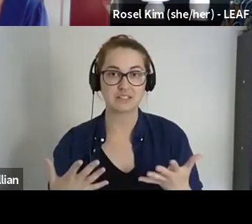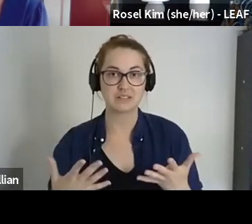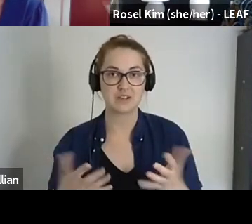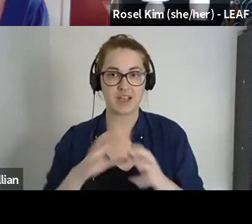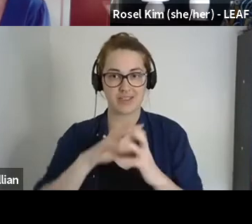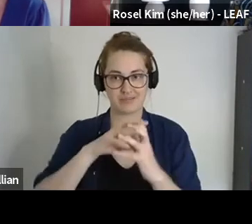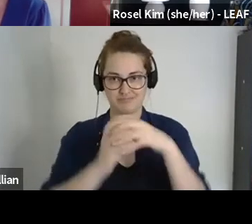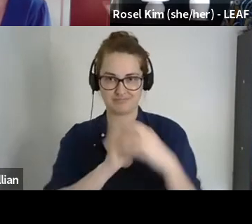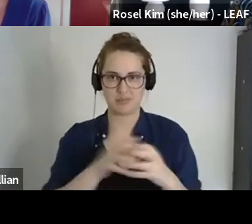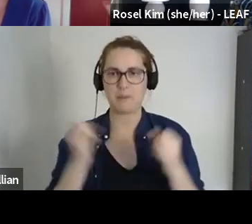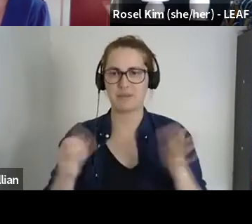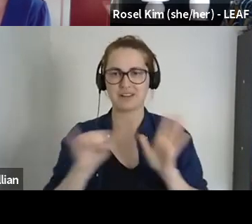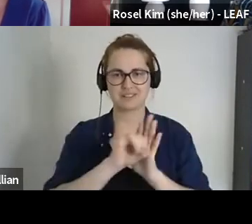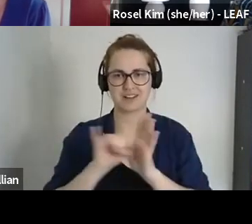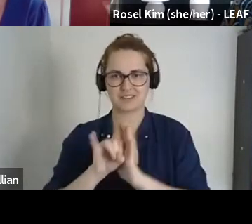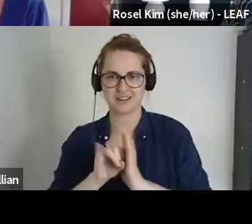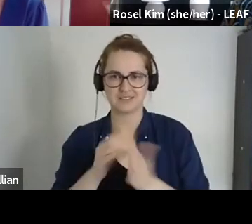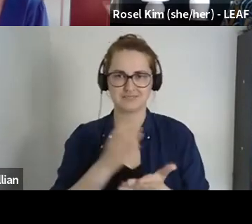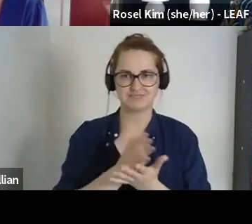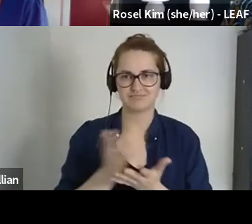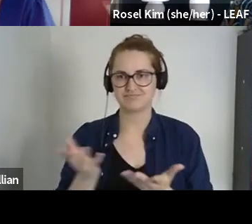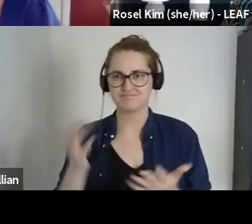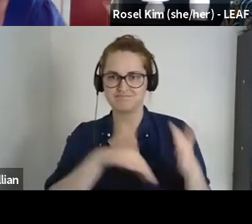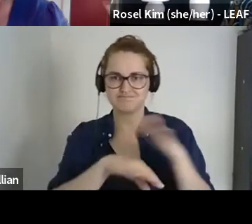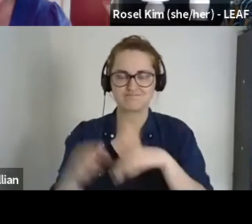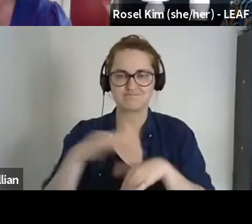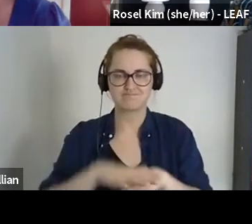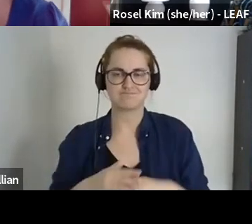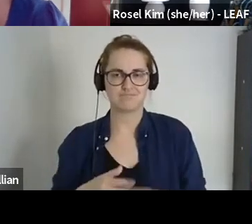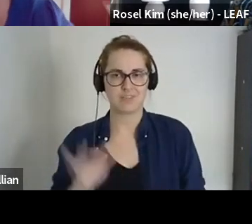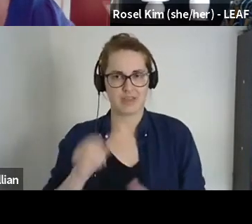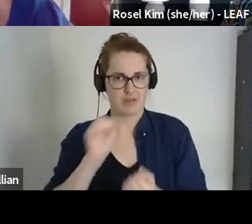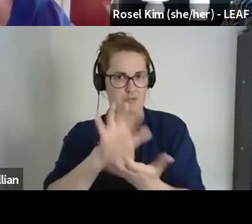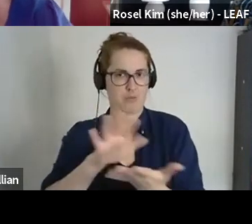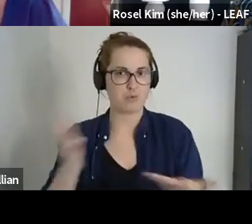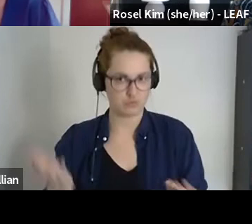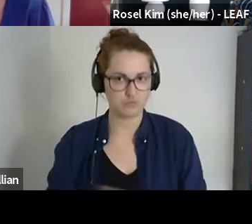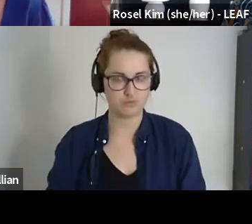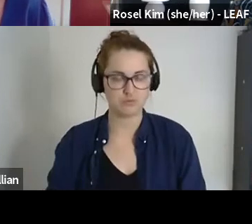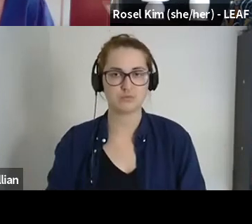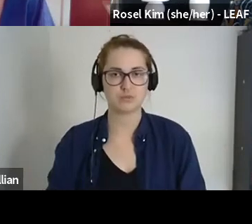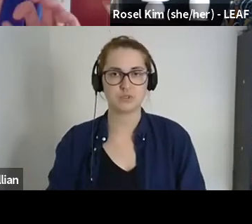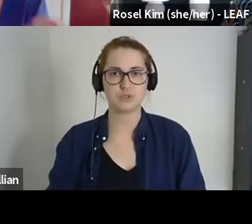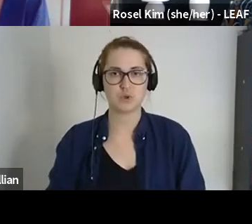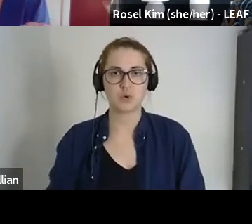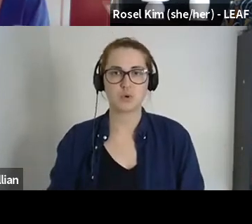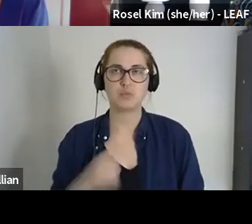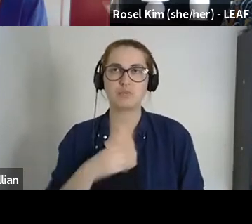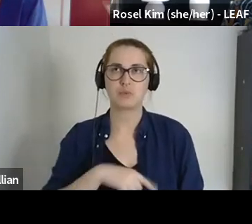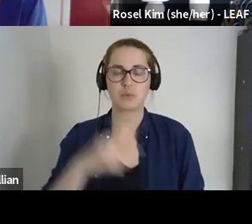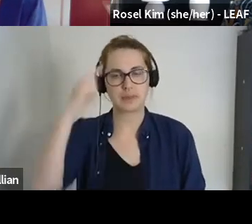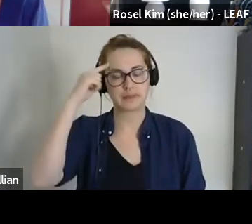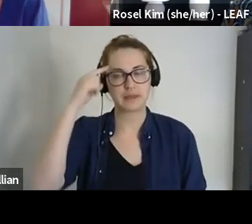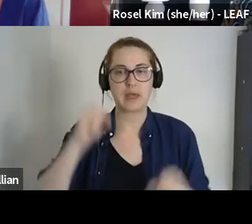intersectional understanding and approach. And when we think of ableism and autism intersect